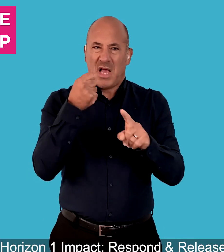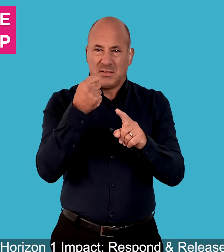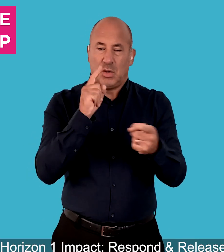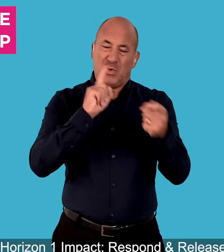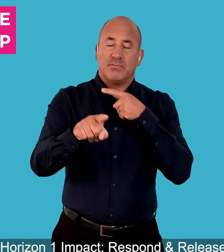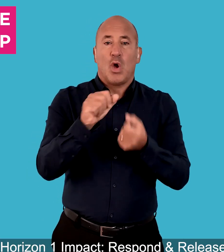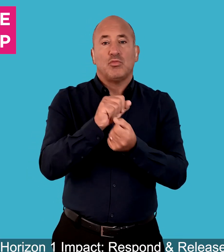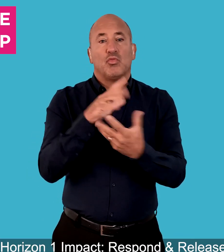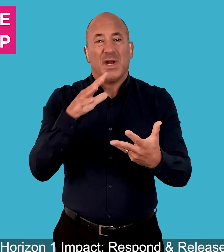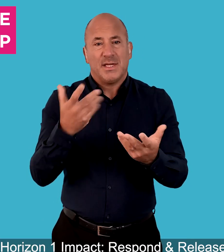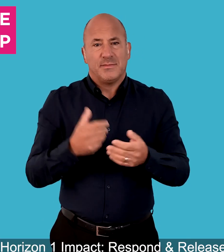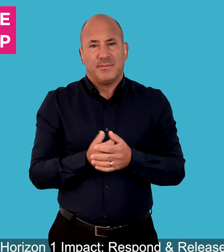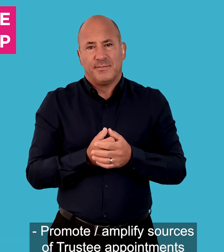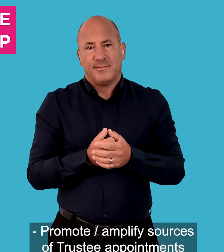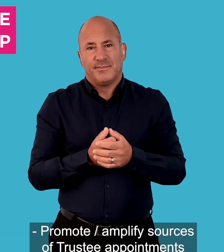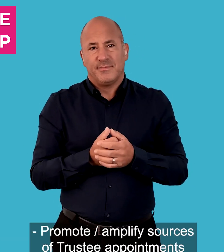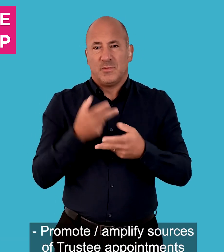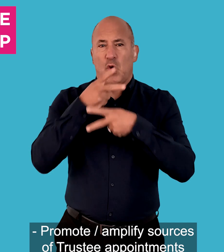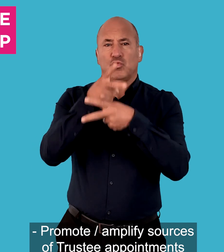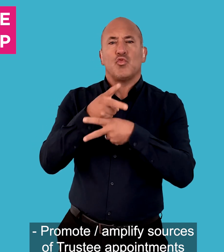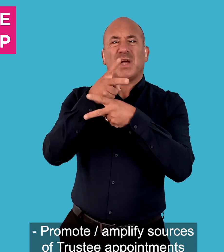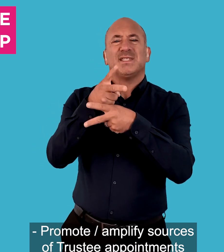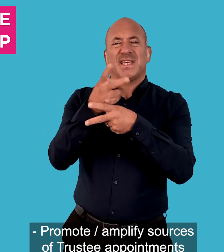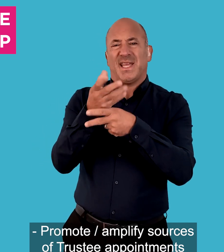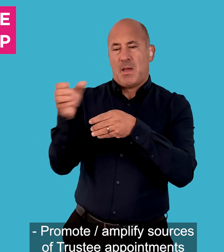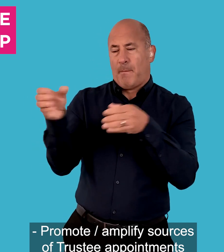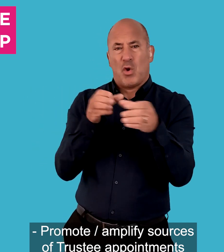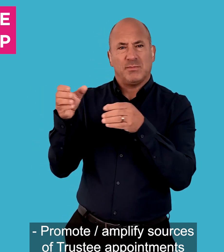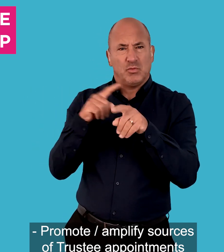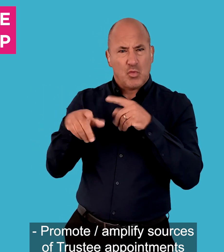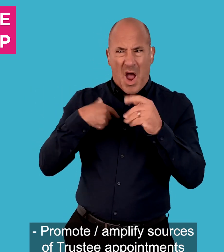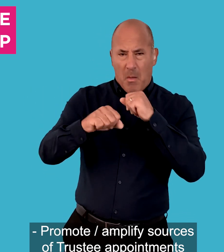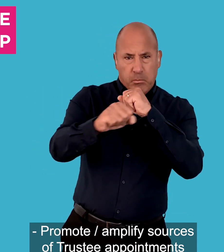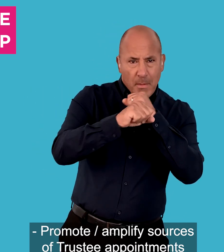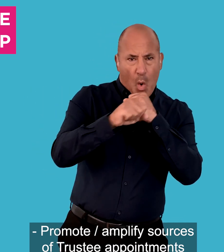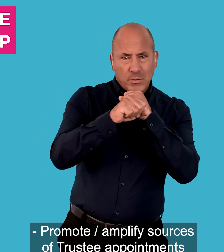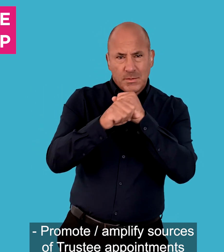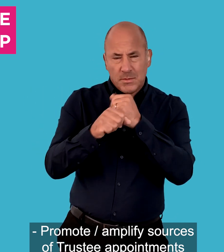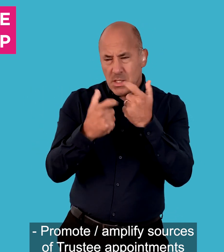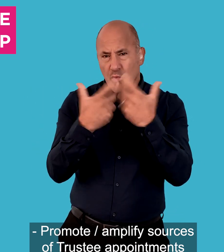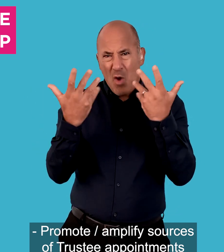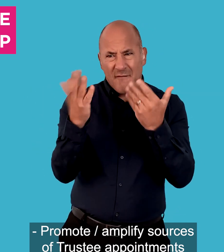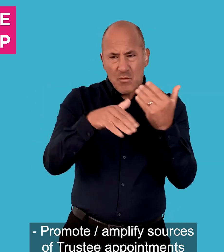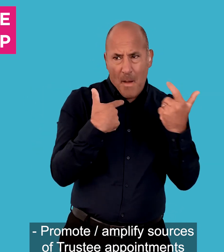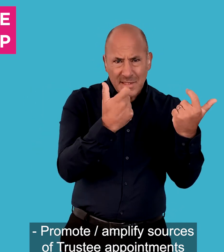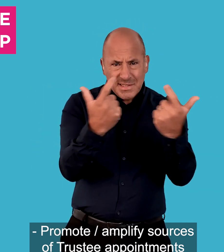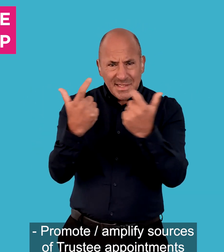Horizon 1 impact, respond and release. Promote / amplify sources of trustee appointments,